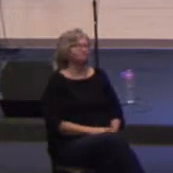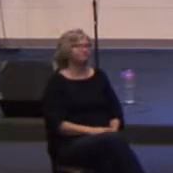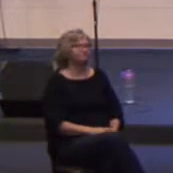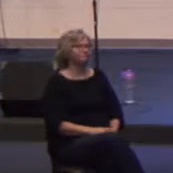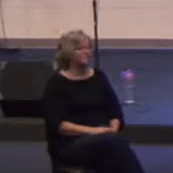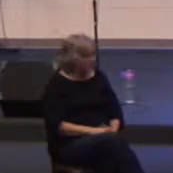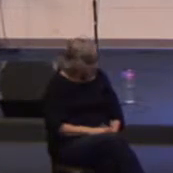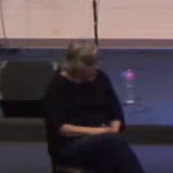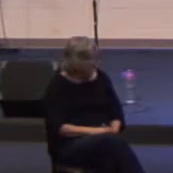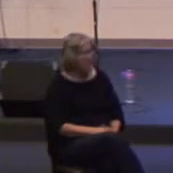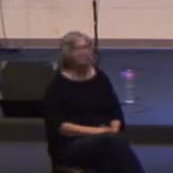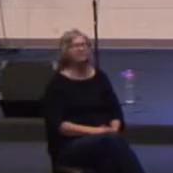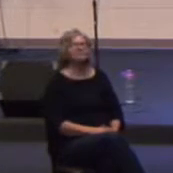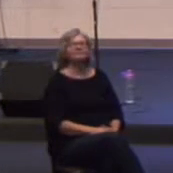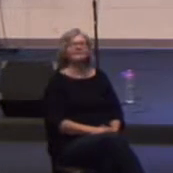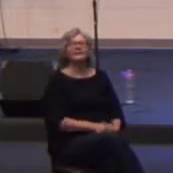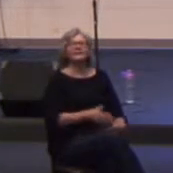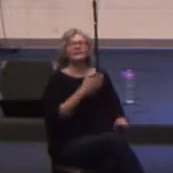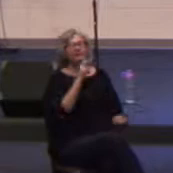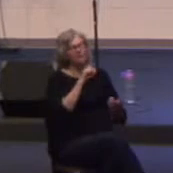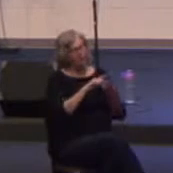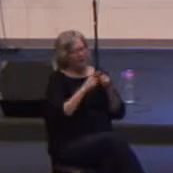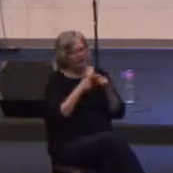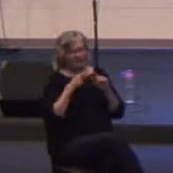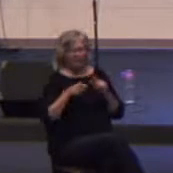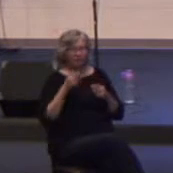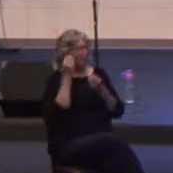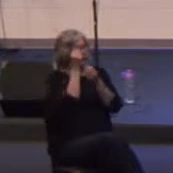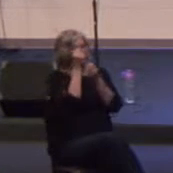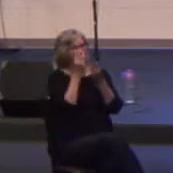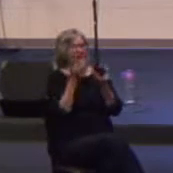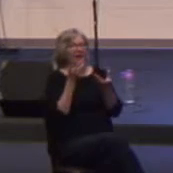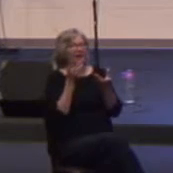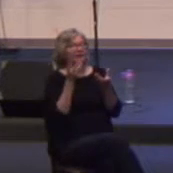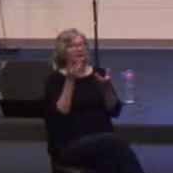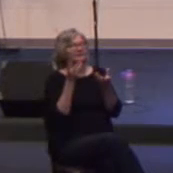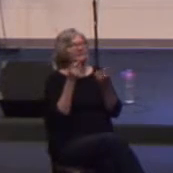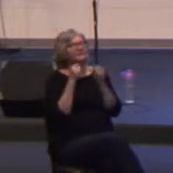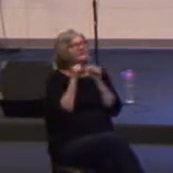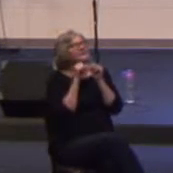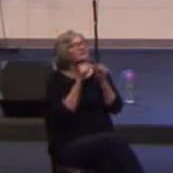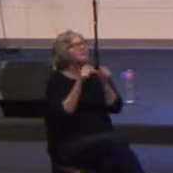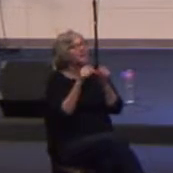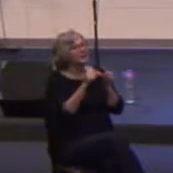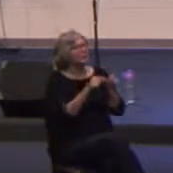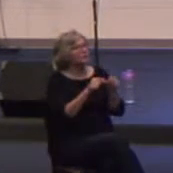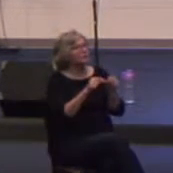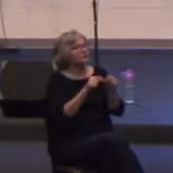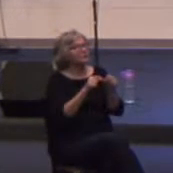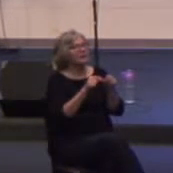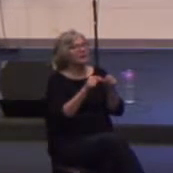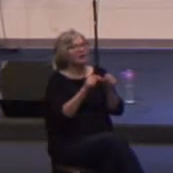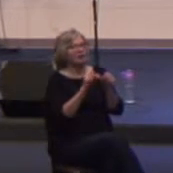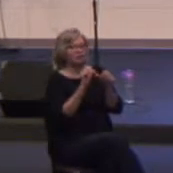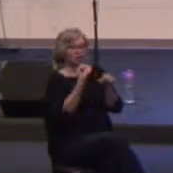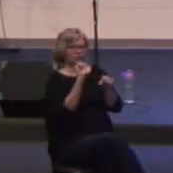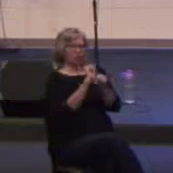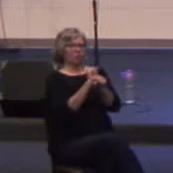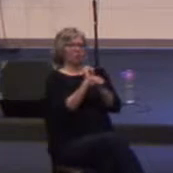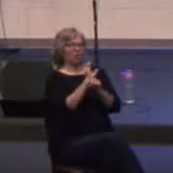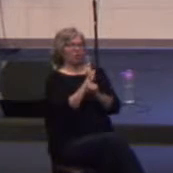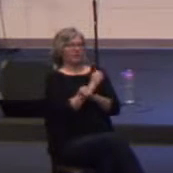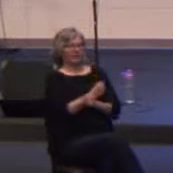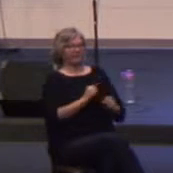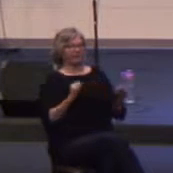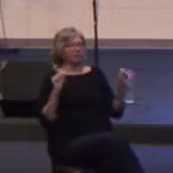friends, as you have always obeyed, not only in my presence, but now much more in my absence, continue to work out your salvation